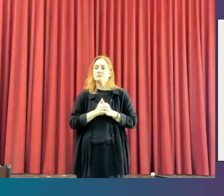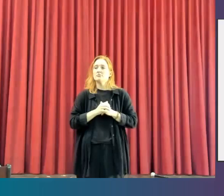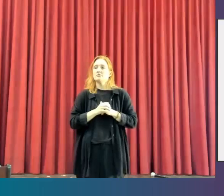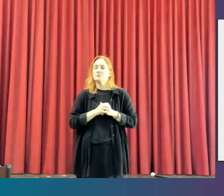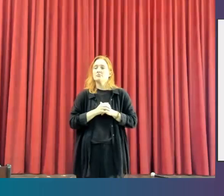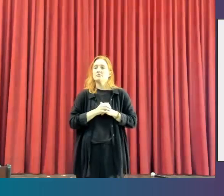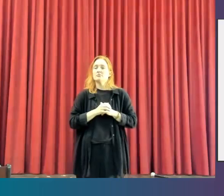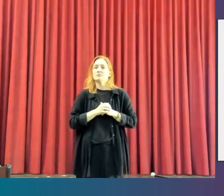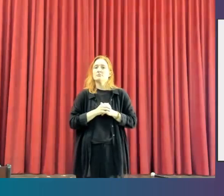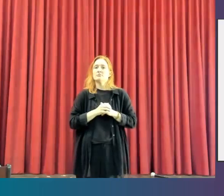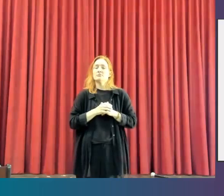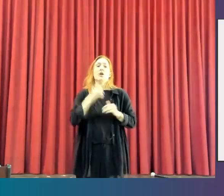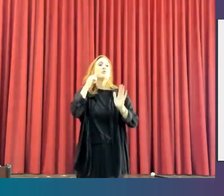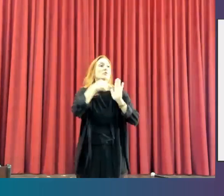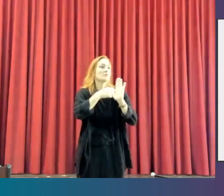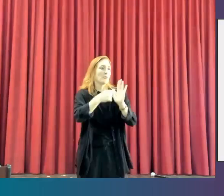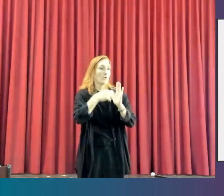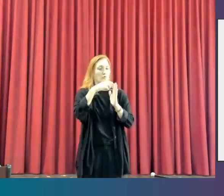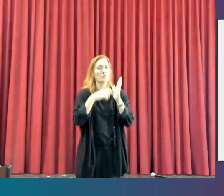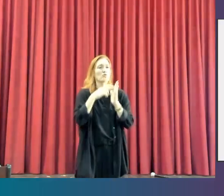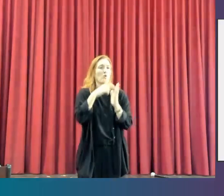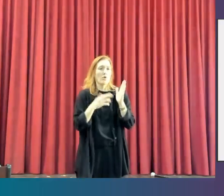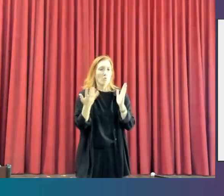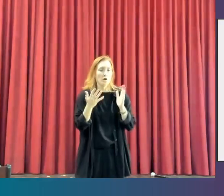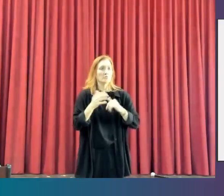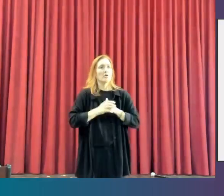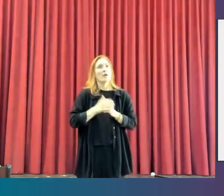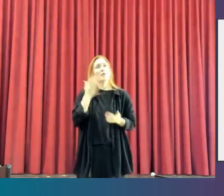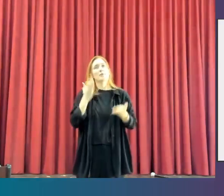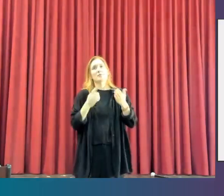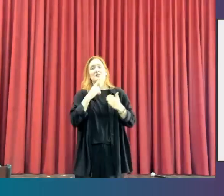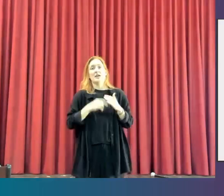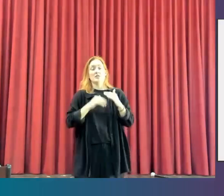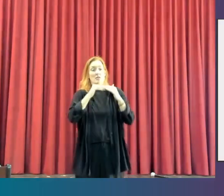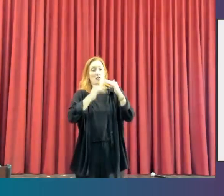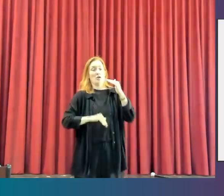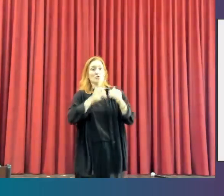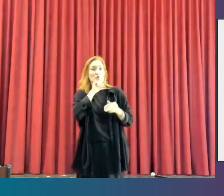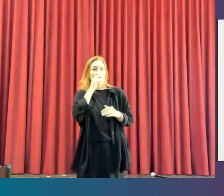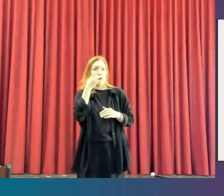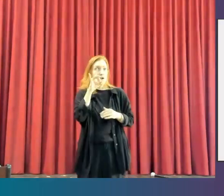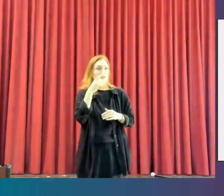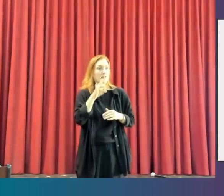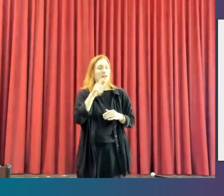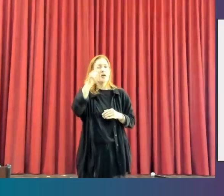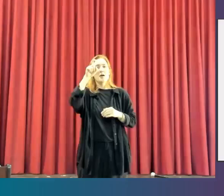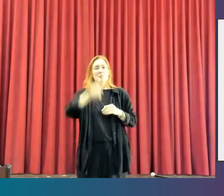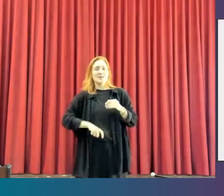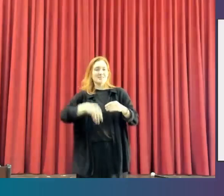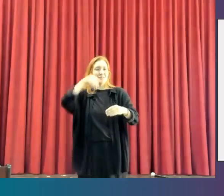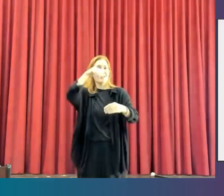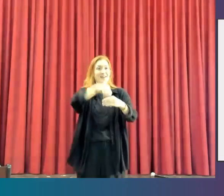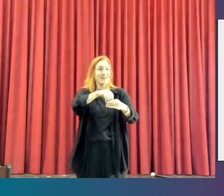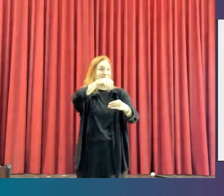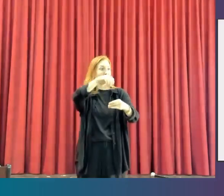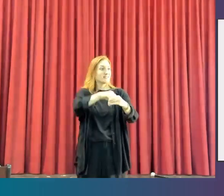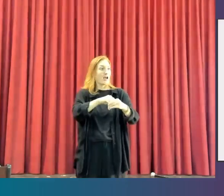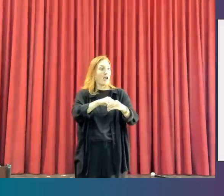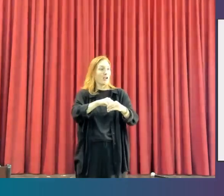So maybe there's a rule at the property that says all minors, have to be inside by 6